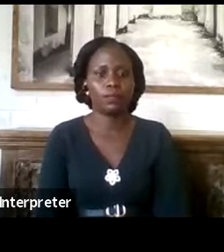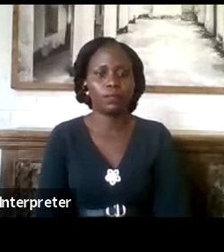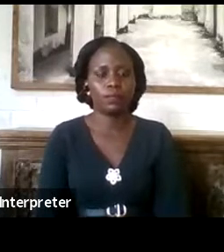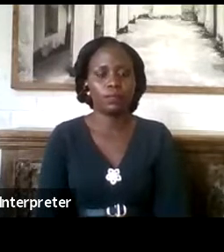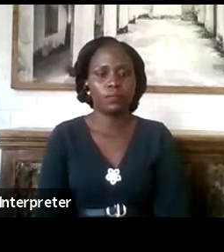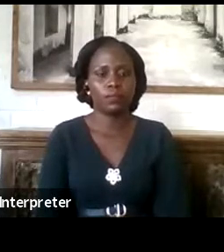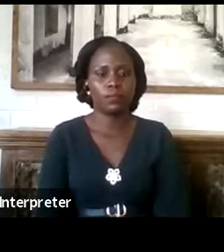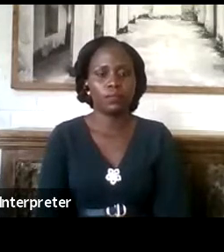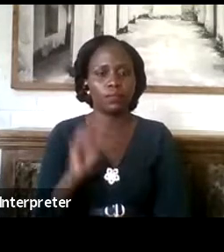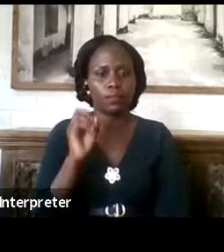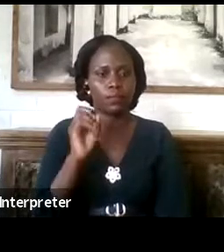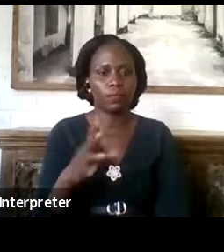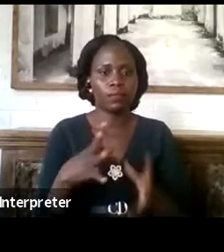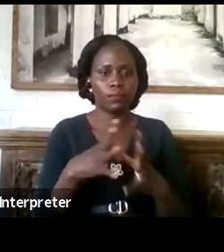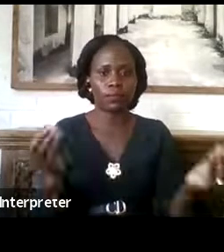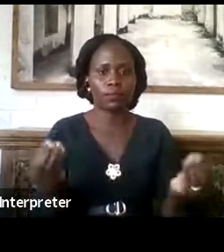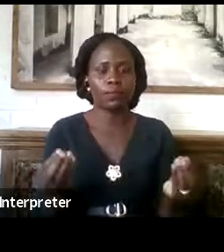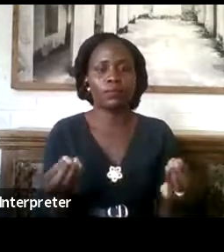Honorable Minister, how